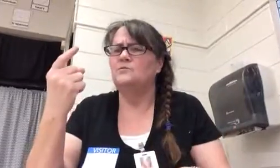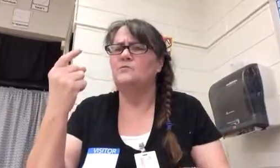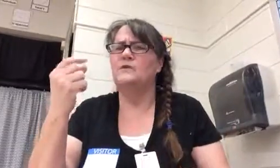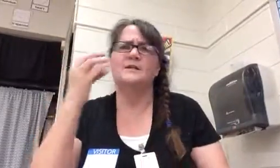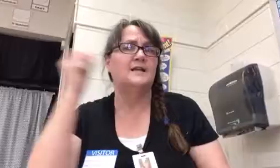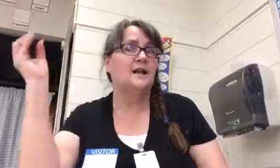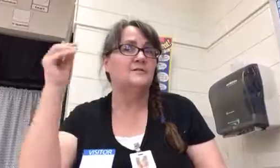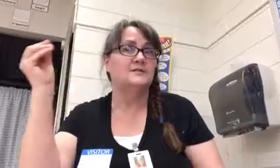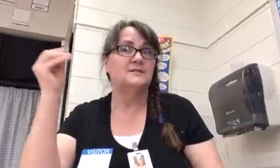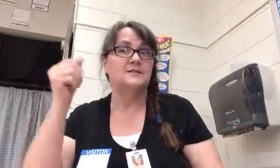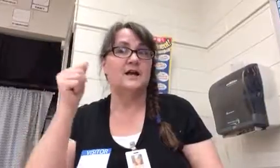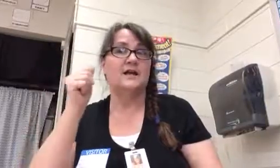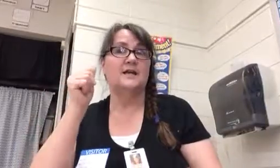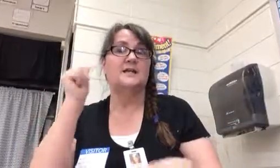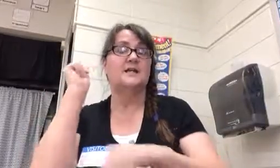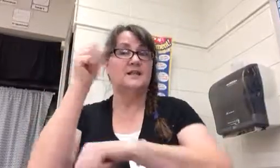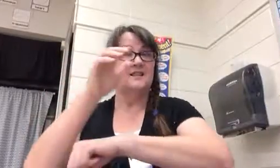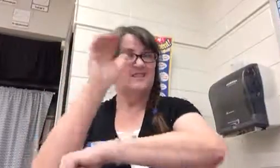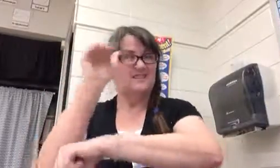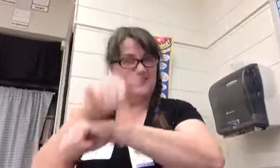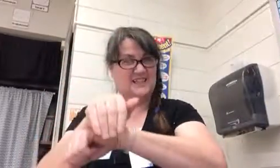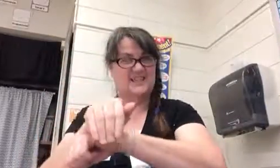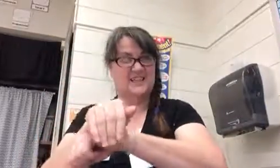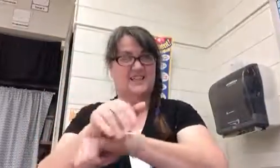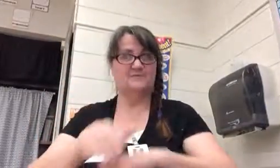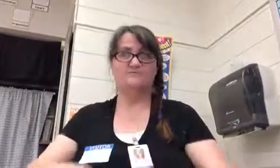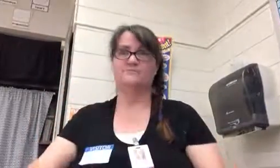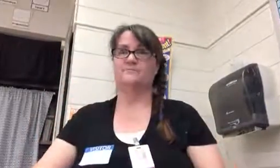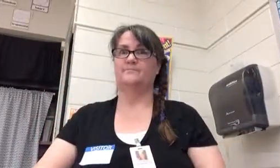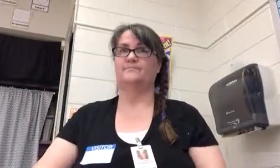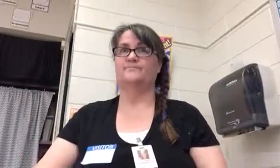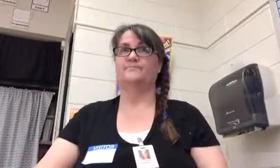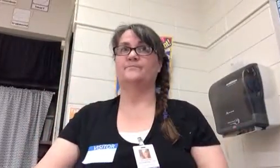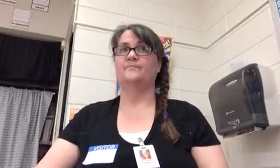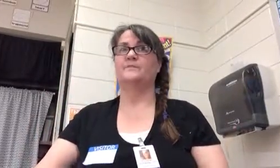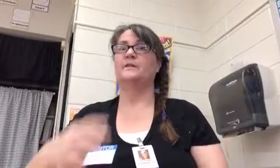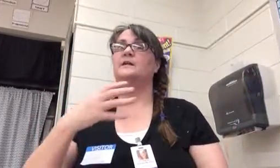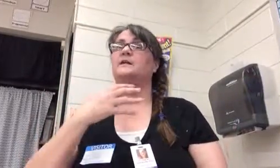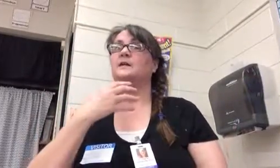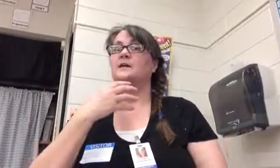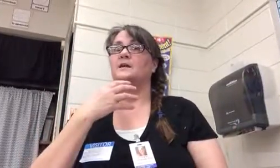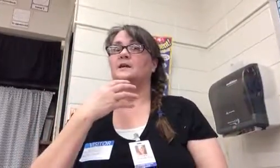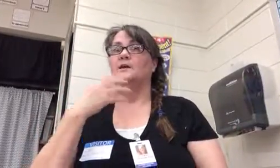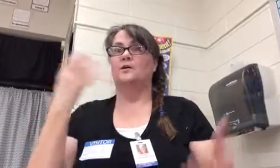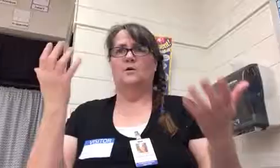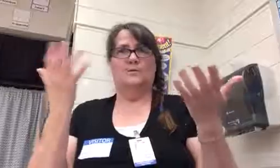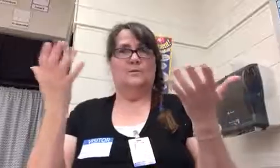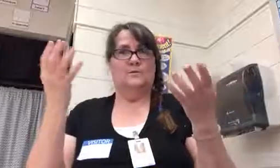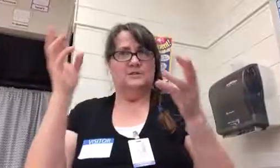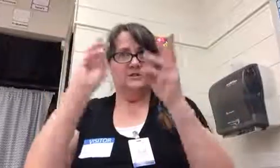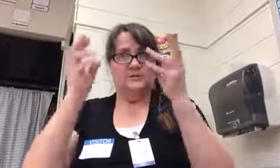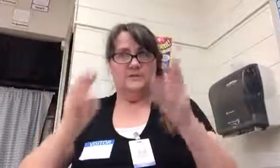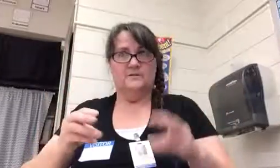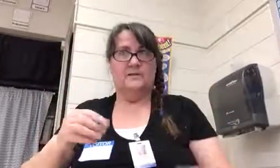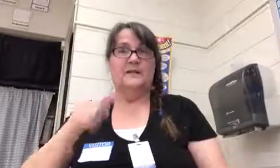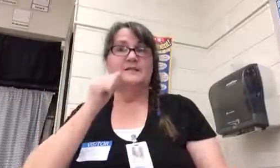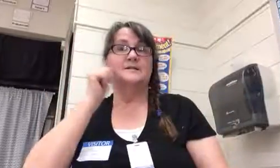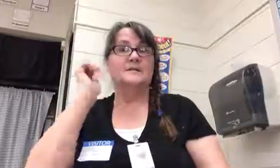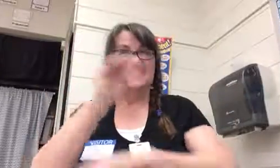being outside? It was warm. It was. Who remembers the sign for warm? Show me. You guys got it, it